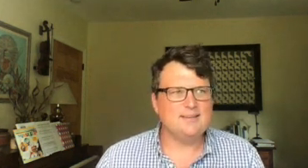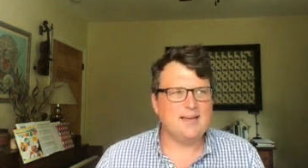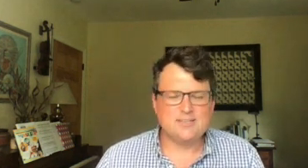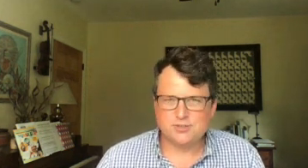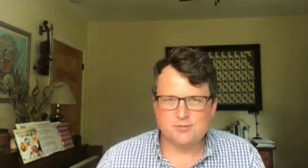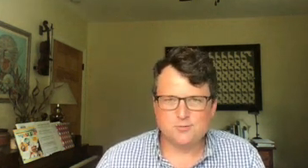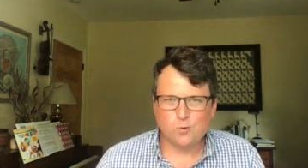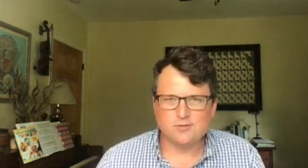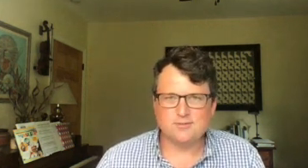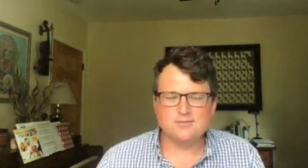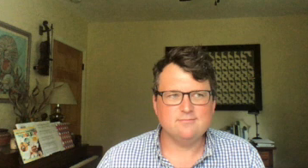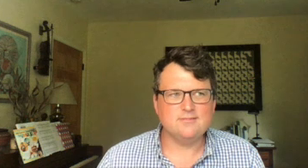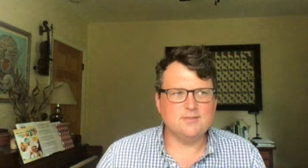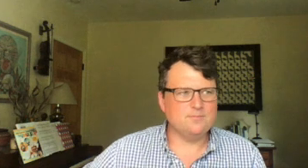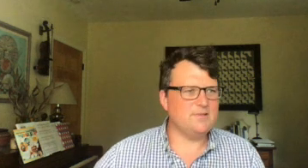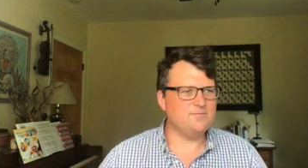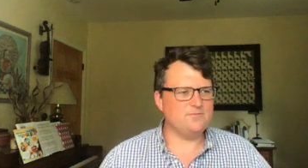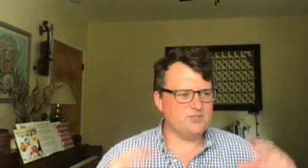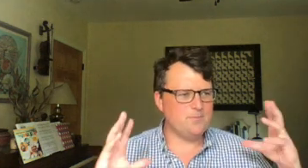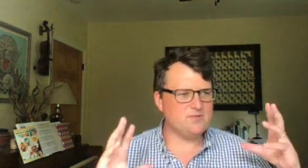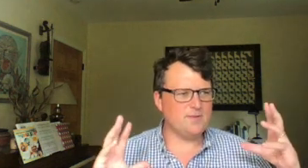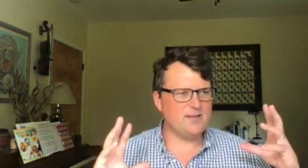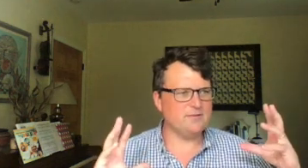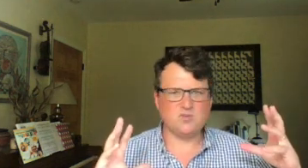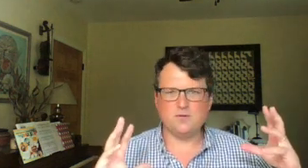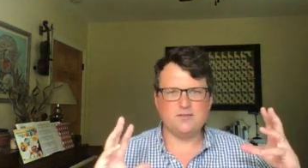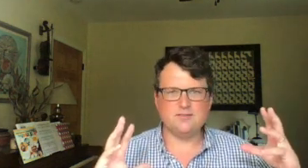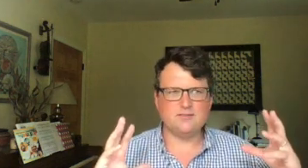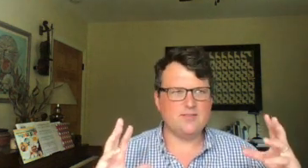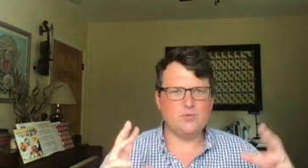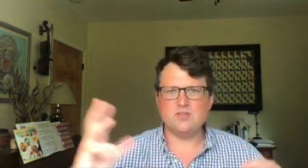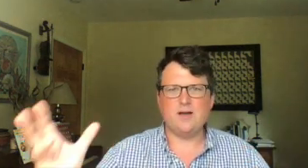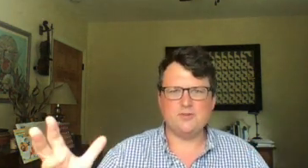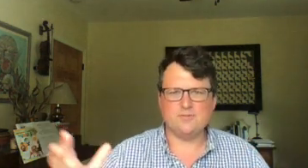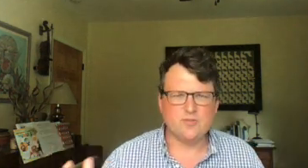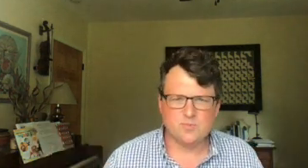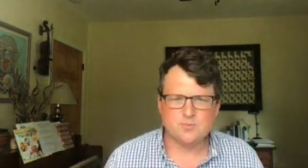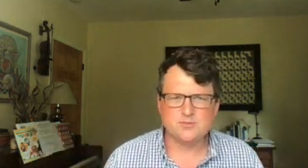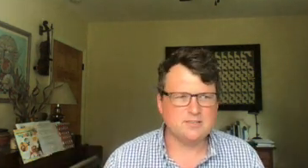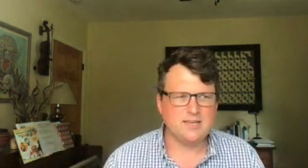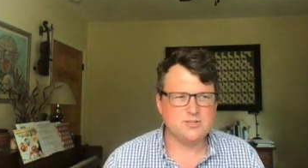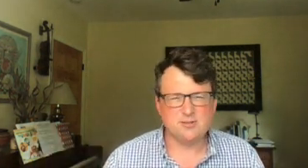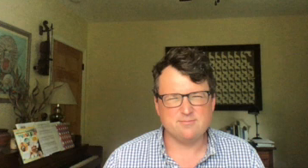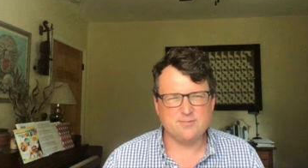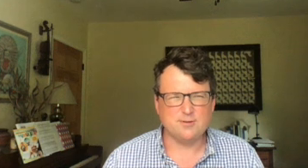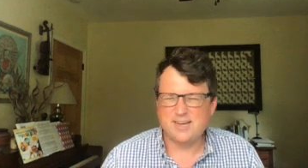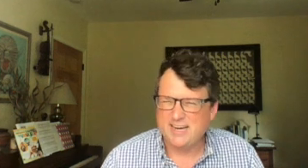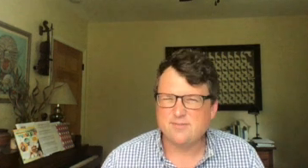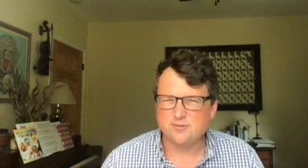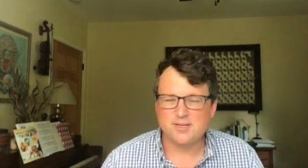can just use words to give shape to my inner experiences and then put them out there for other people to engage, and they'll kind of understand, maybe